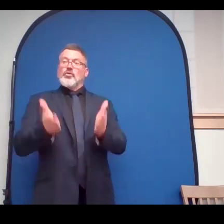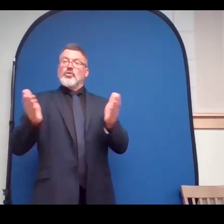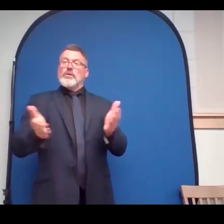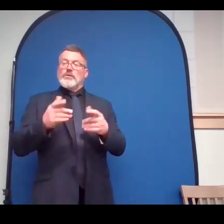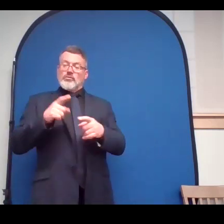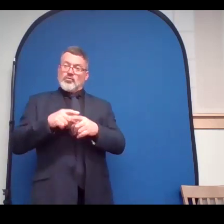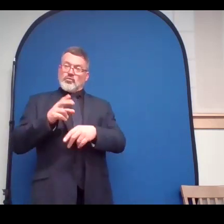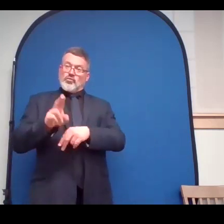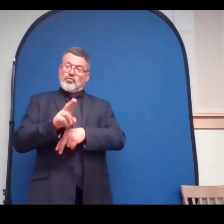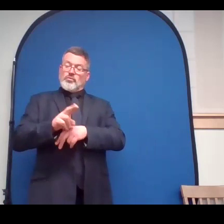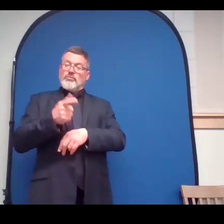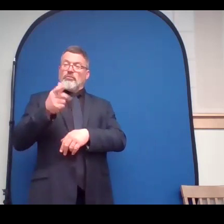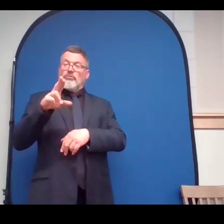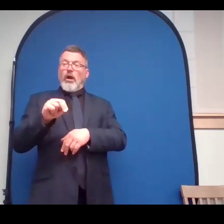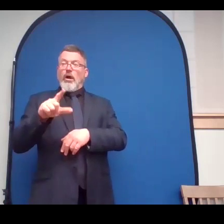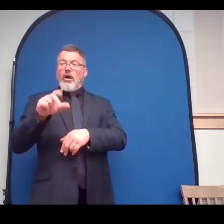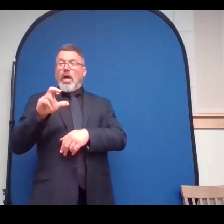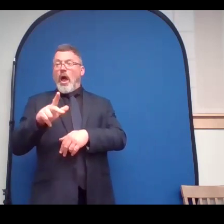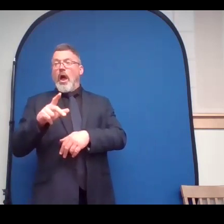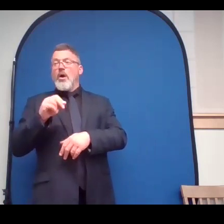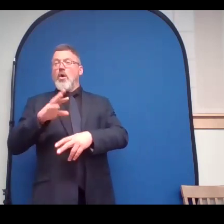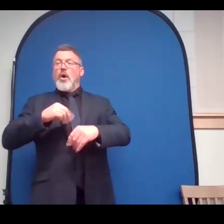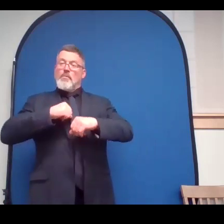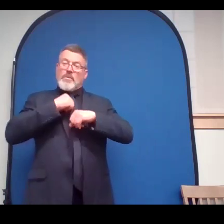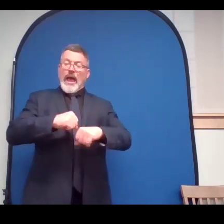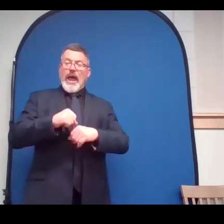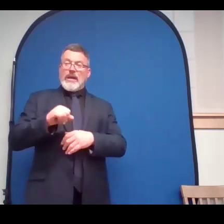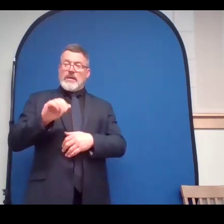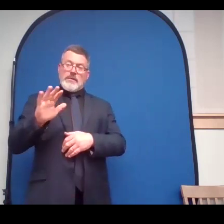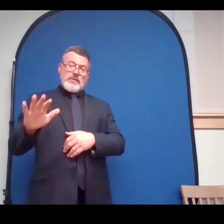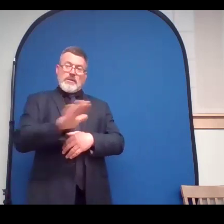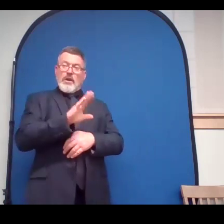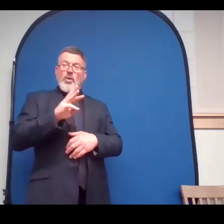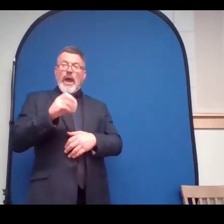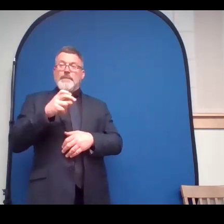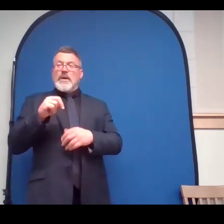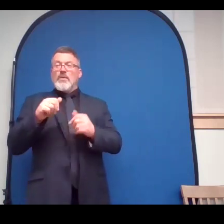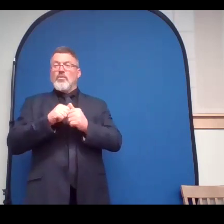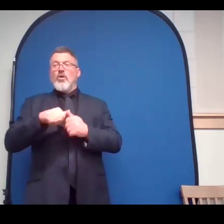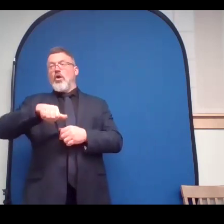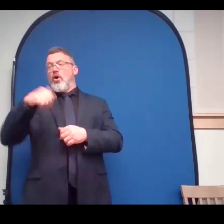with MP's unit, arms room, or other trusted source.